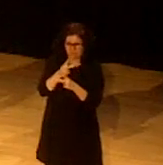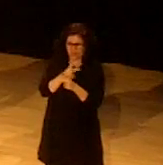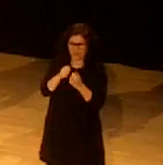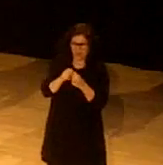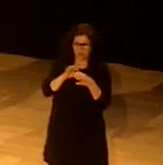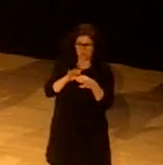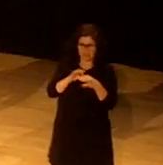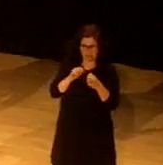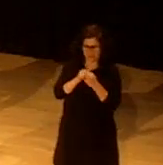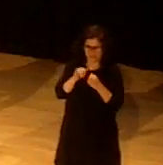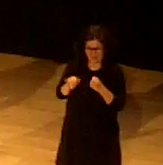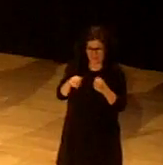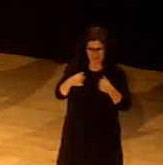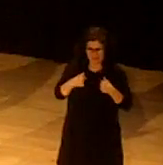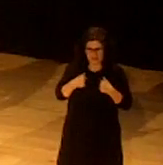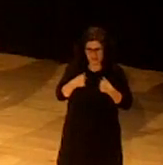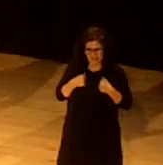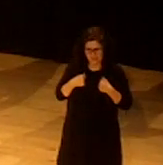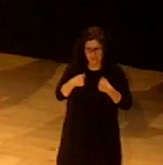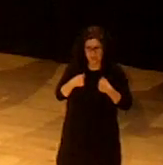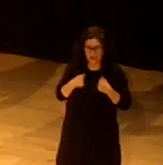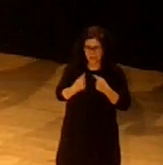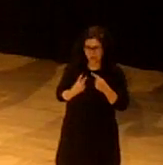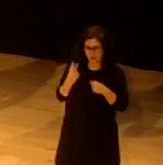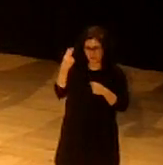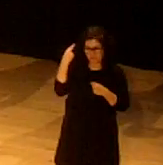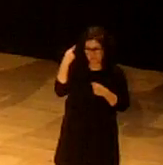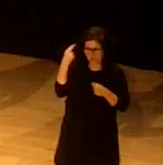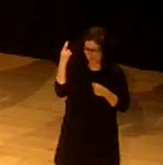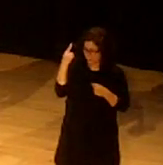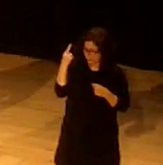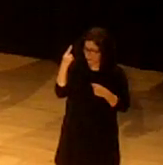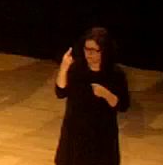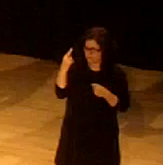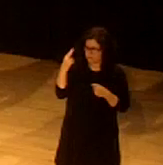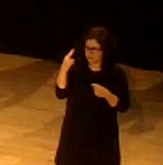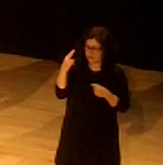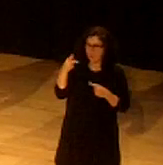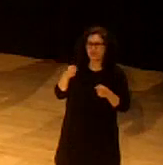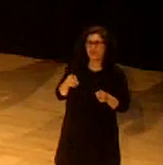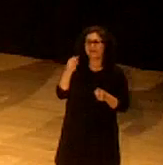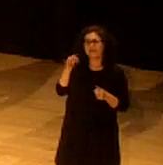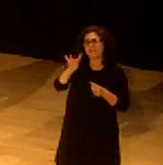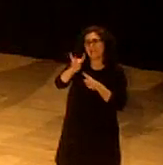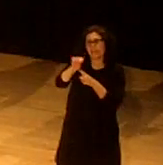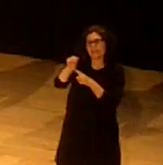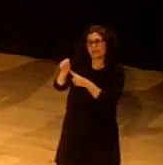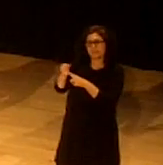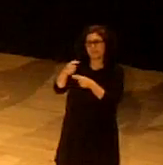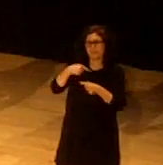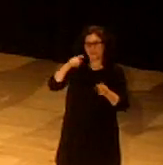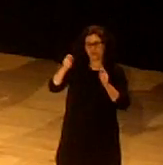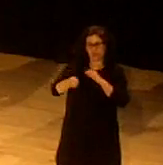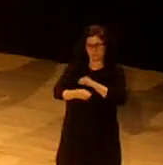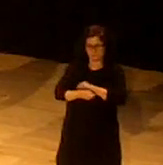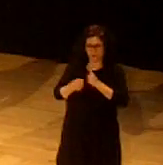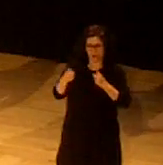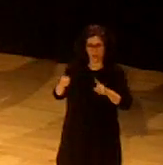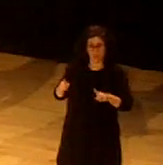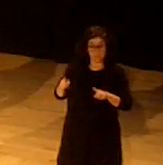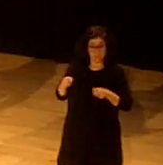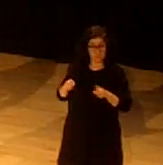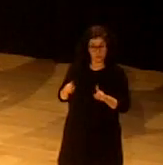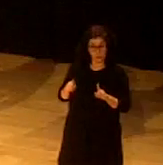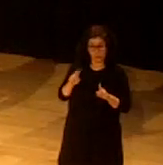know, I looked back and realized that really there was a shift that happened in the 1980s. There was this rise of what, you